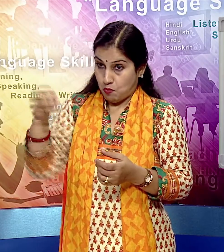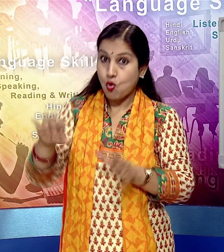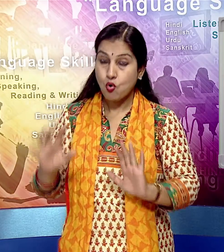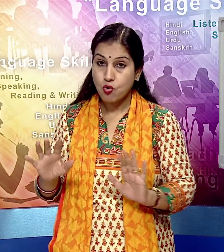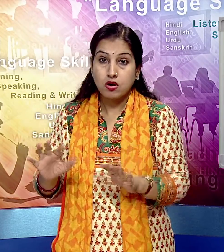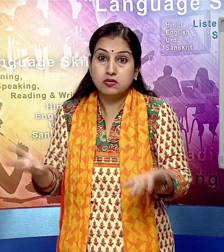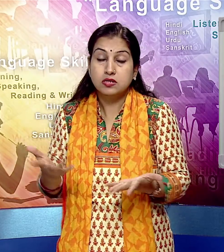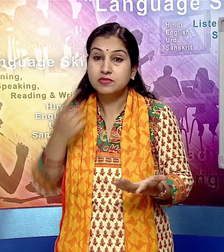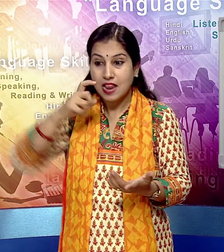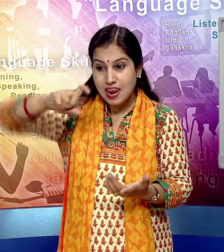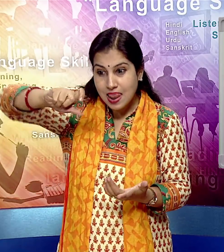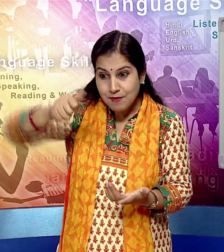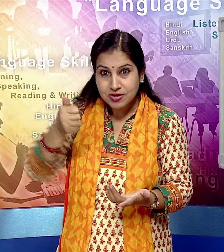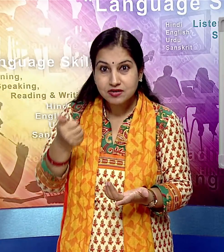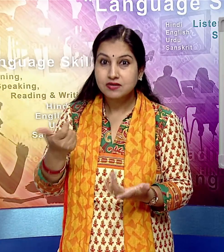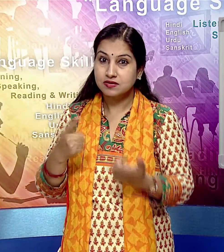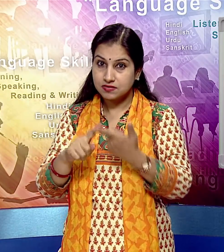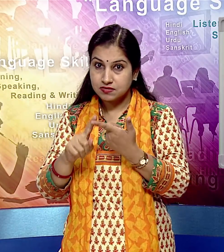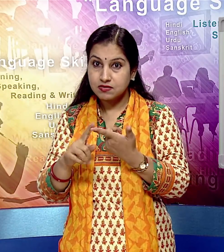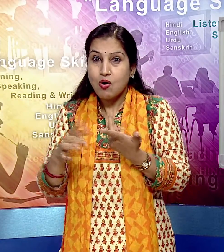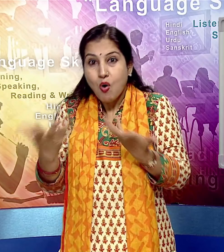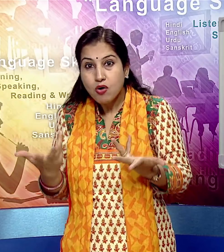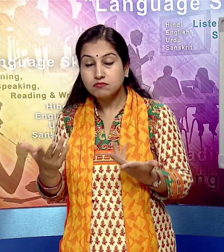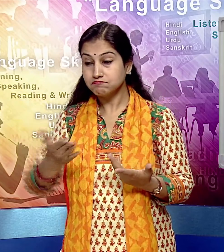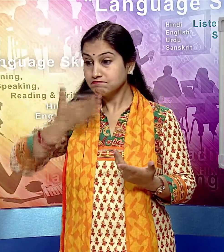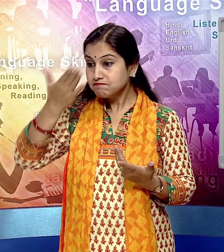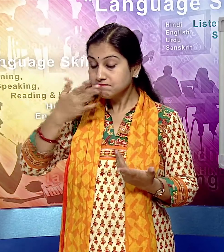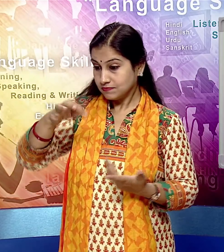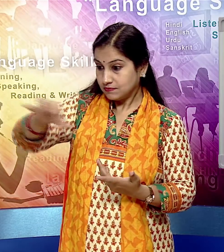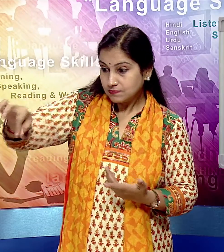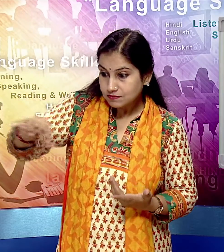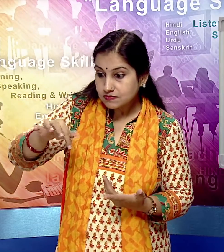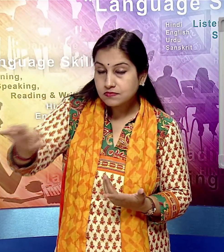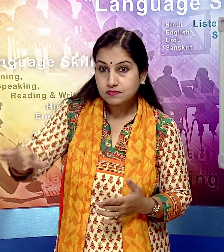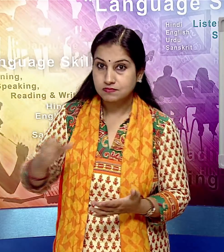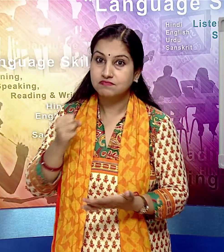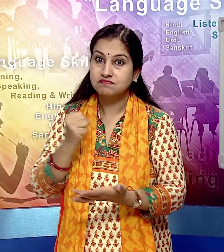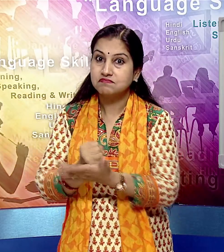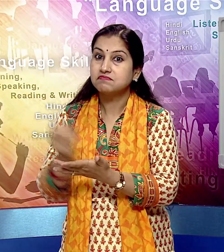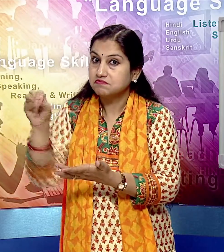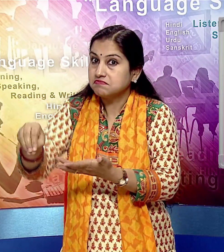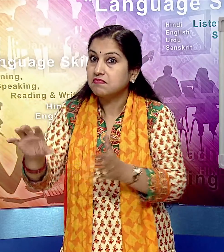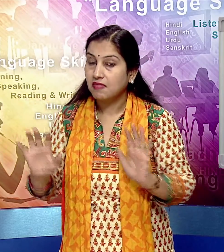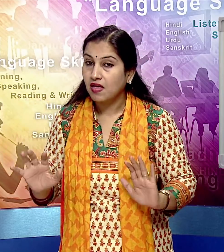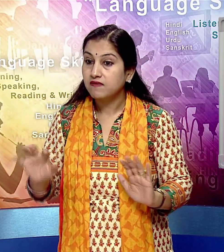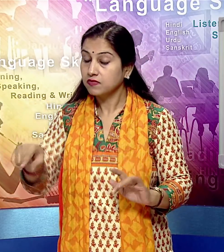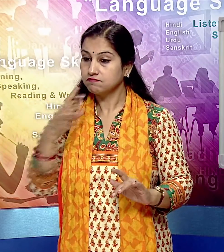seasoning like lemon or some other spices are required.